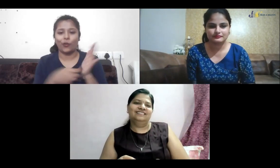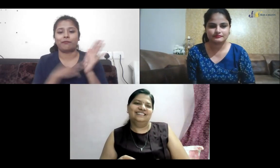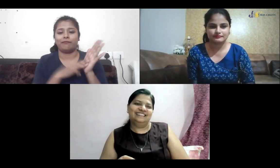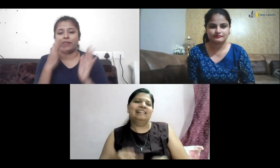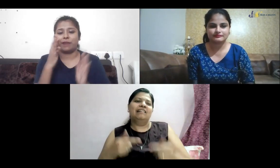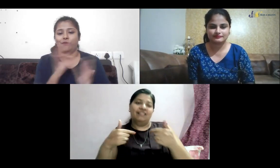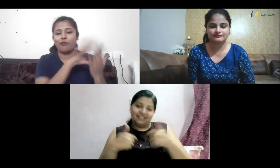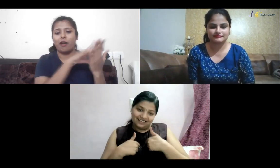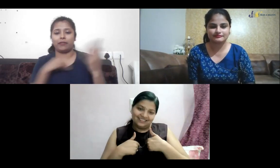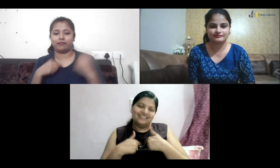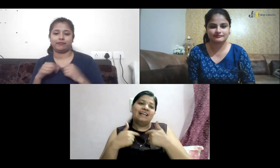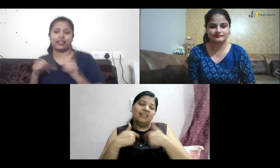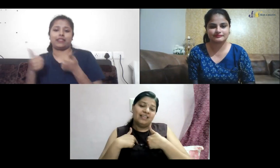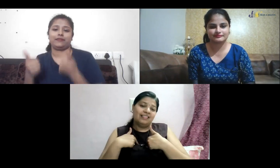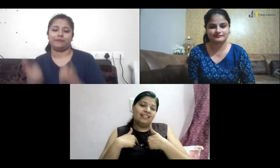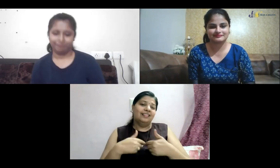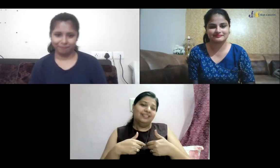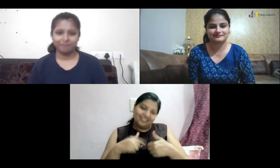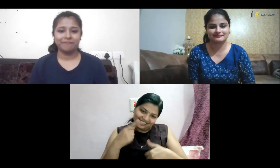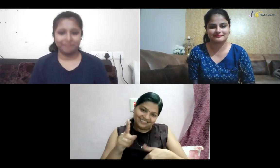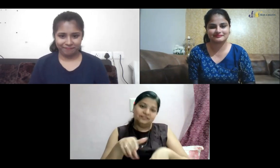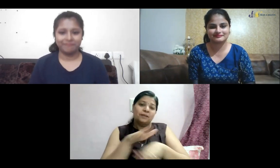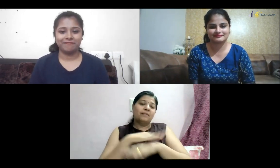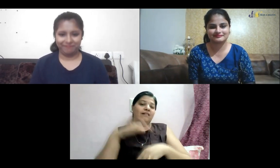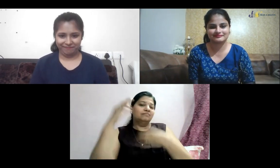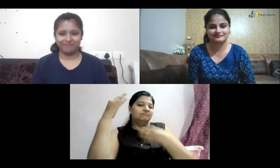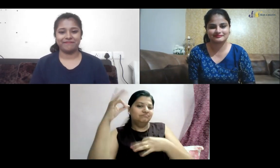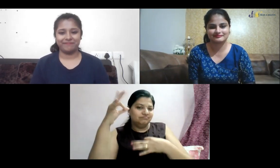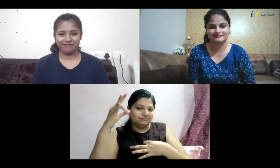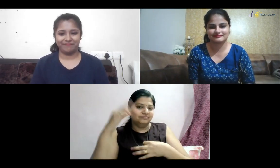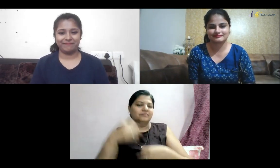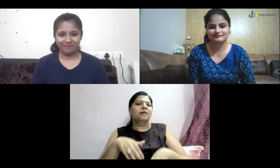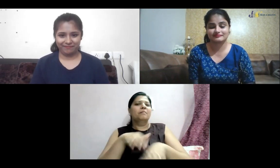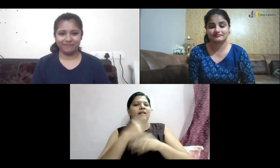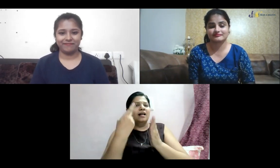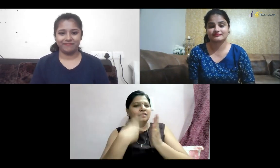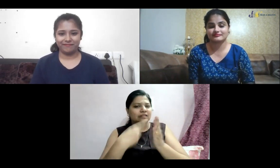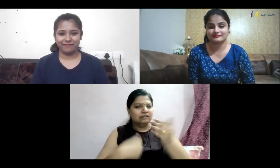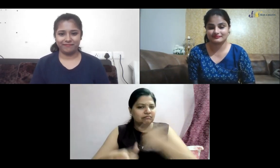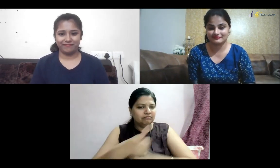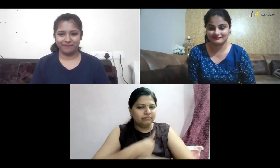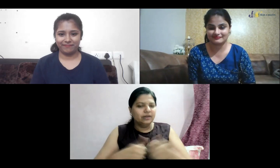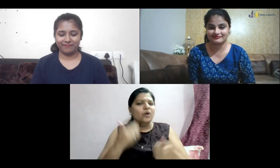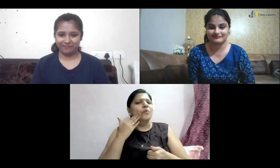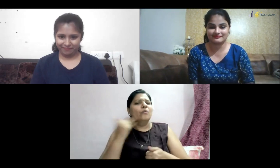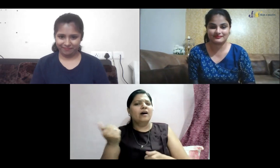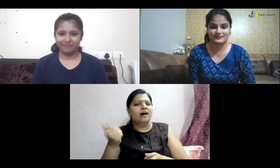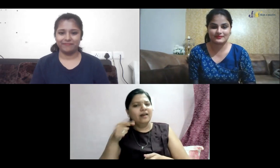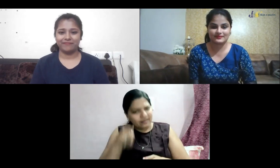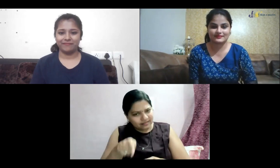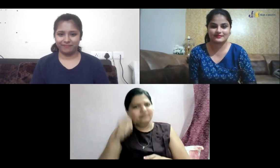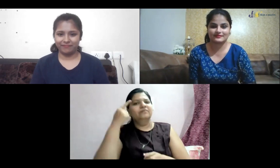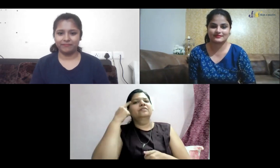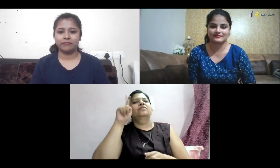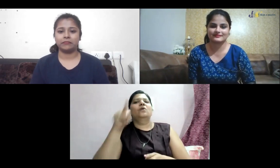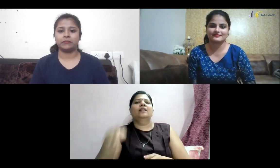of this. So we have to show them do it, right? That is important. We have to make a role model. So before planning for the dance, any